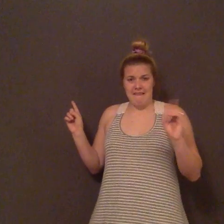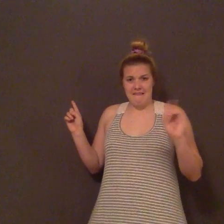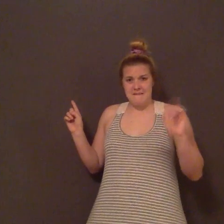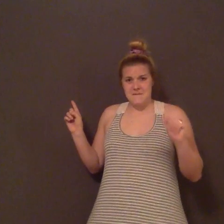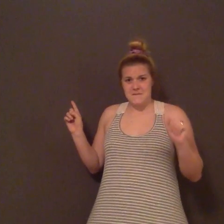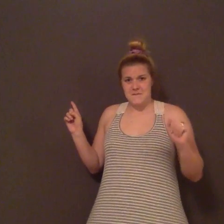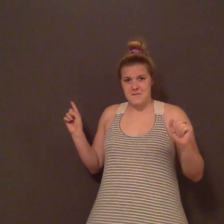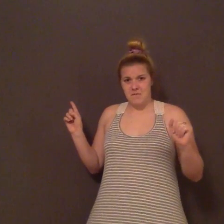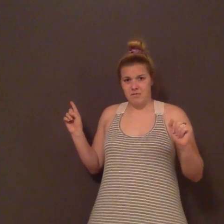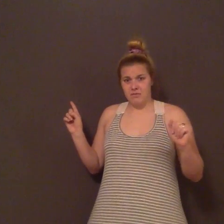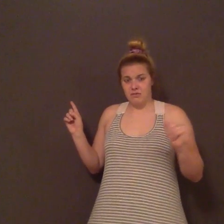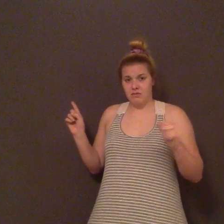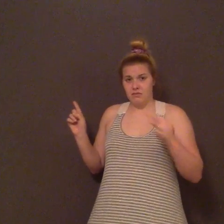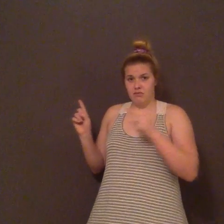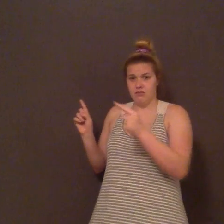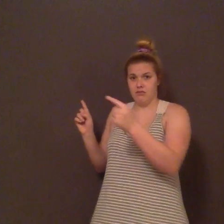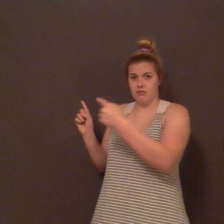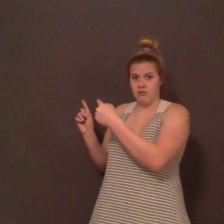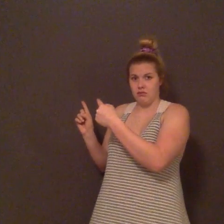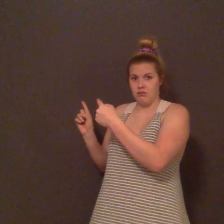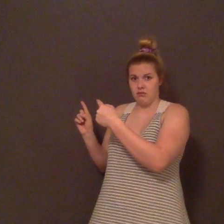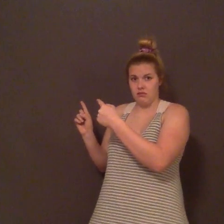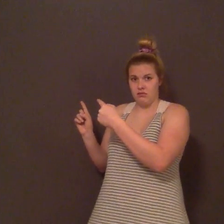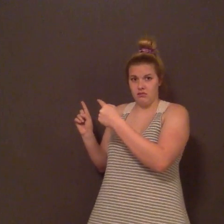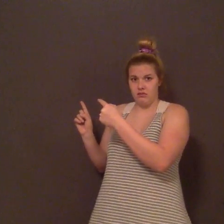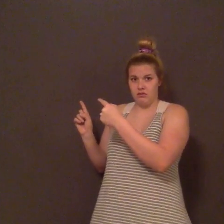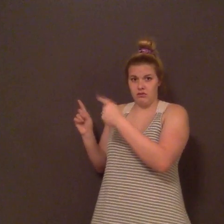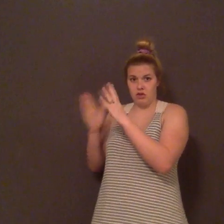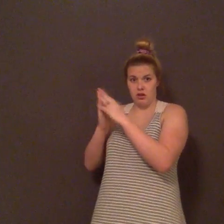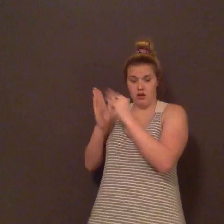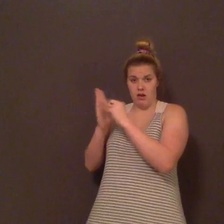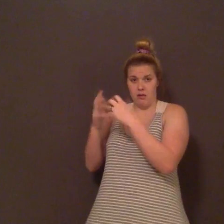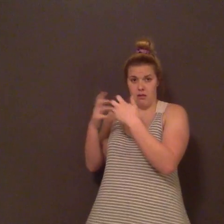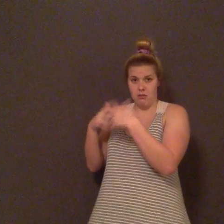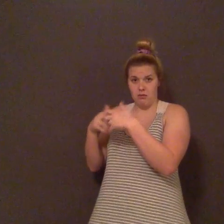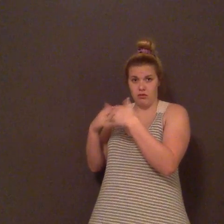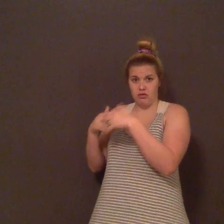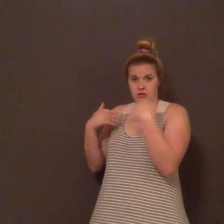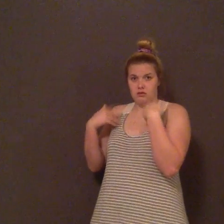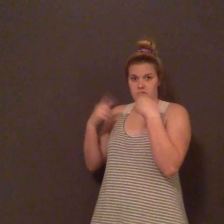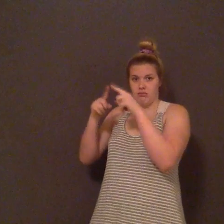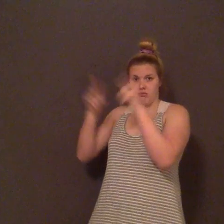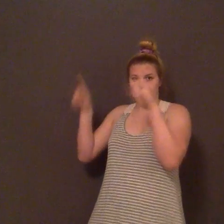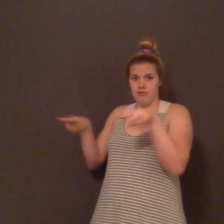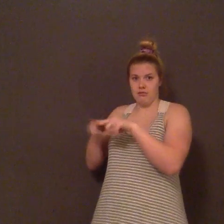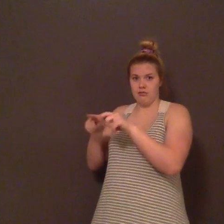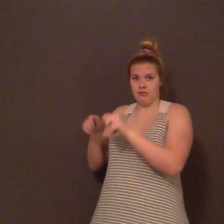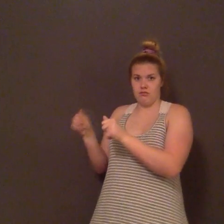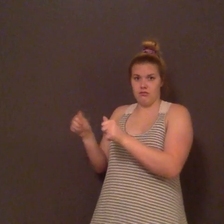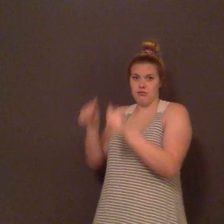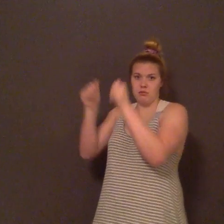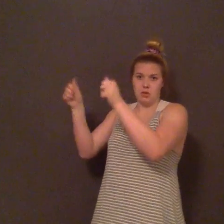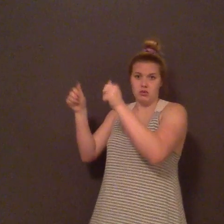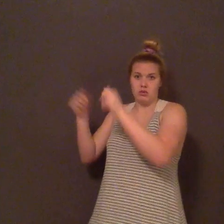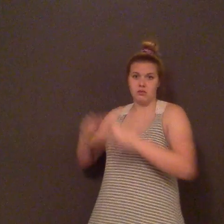If you look just around the corner, next to the copy machine on the left on the bulletin board, there's a poster. I guess you missed it. Must have missed